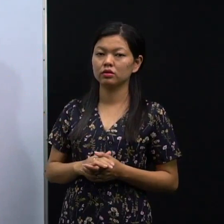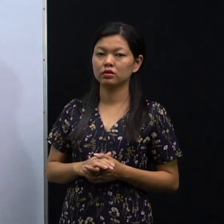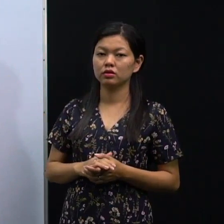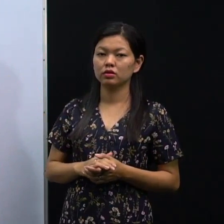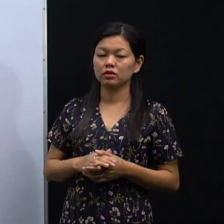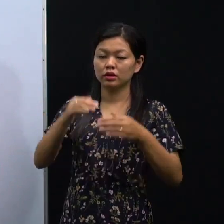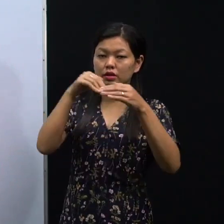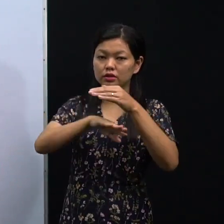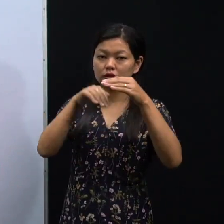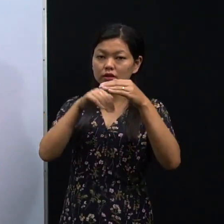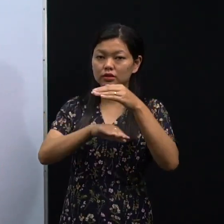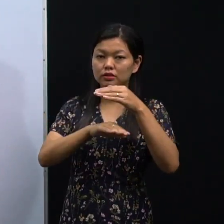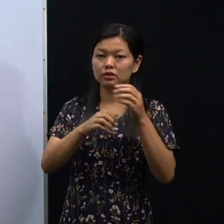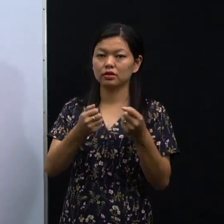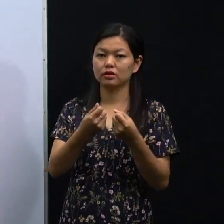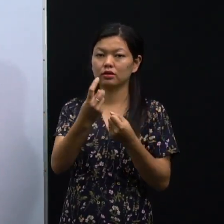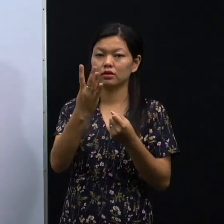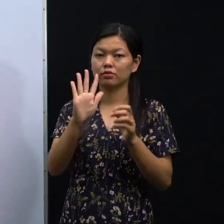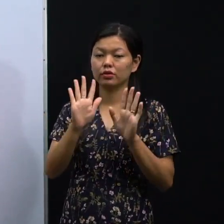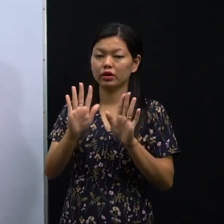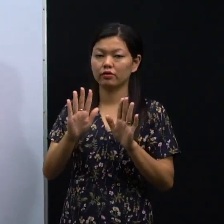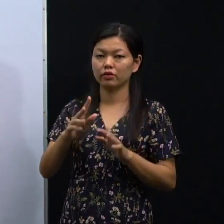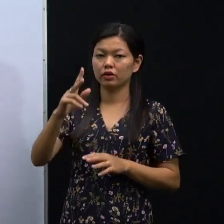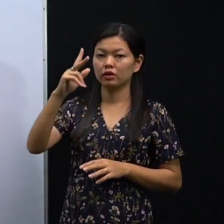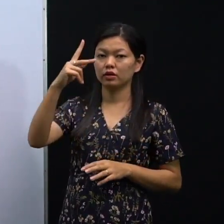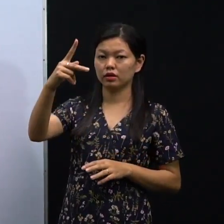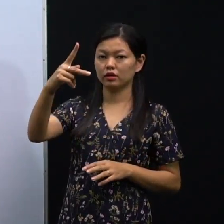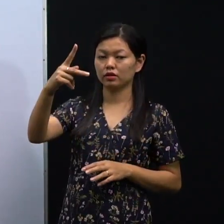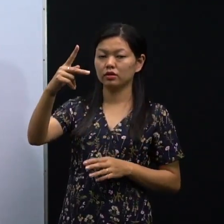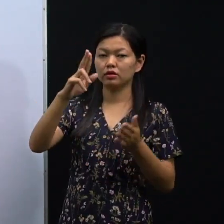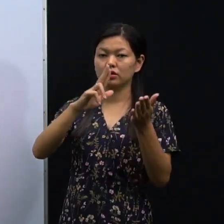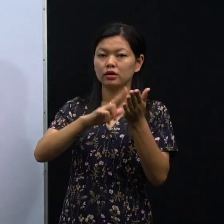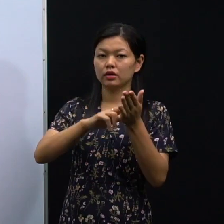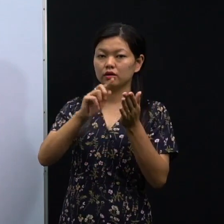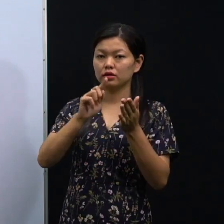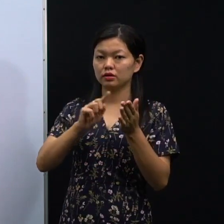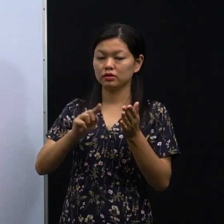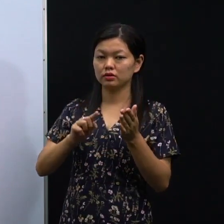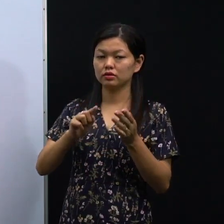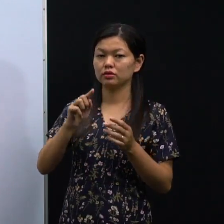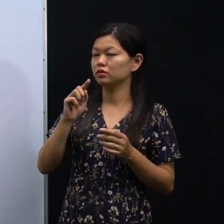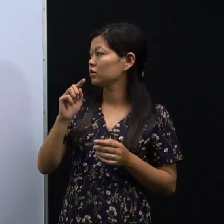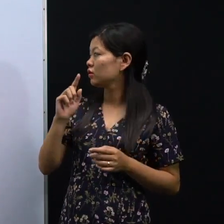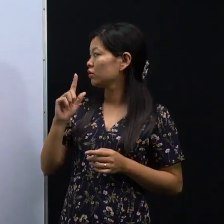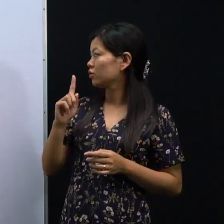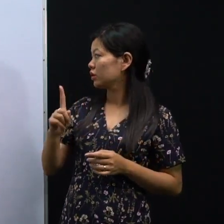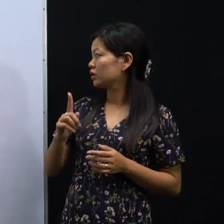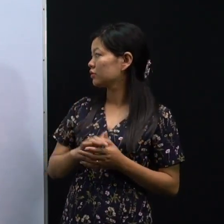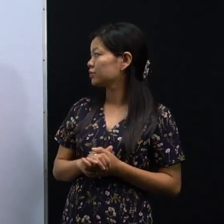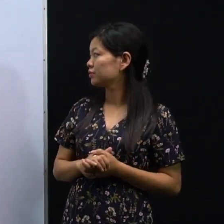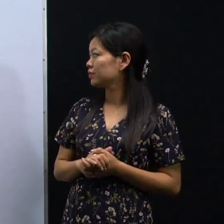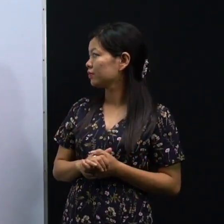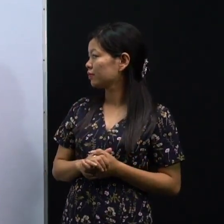The K is also known as N is 1. Okay, 1. This is the first shell. And